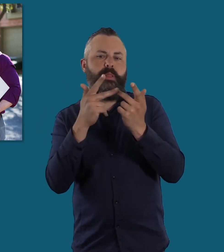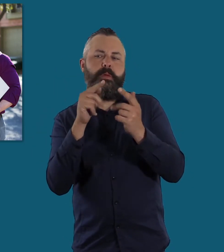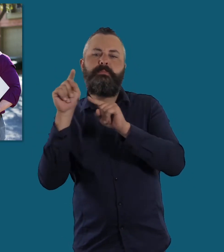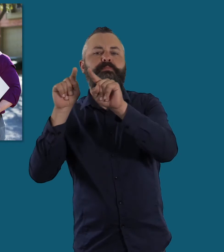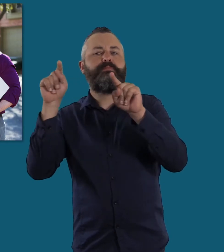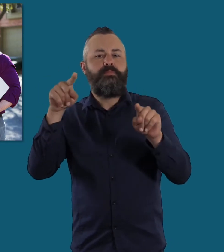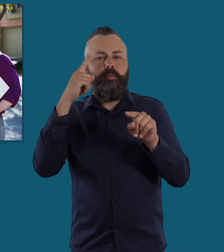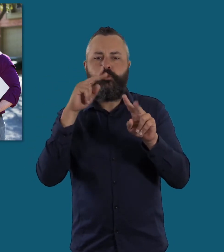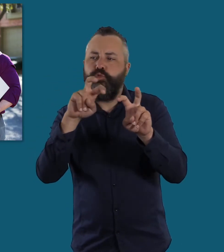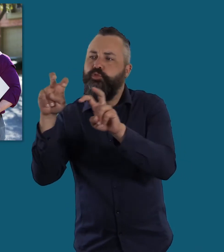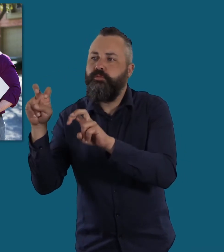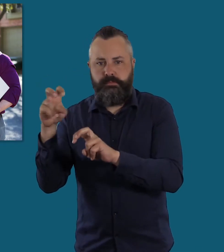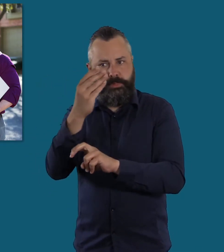There is the SES Home Emergency Plan.